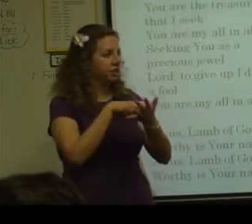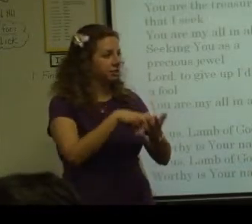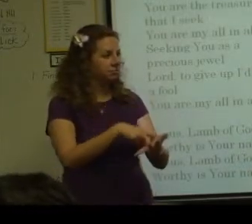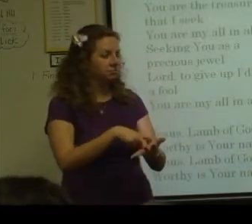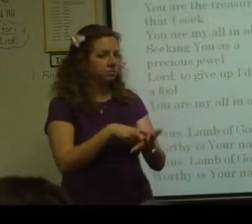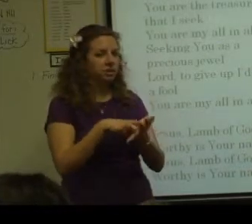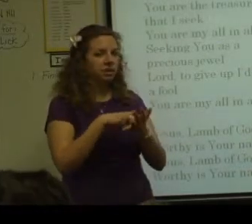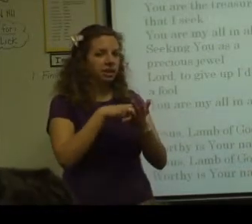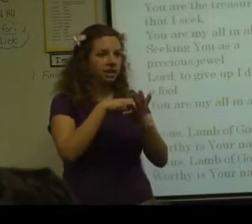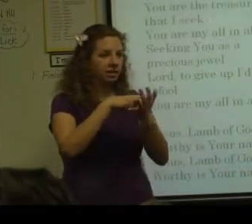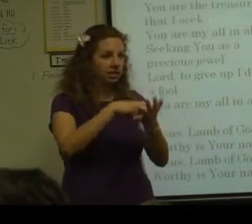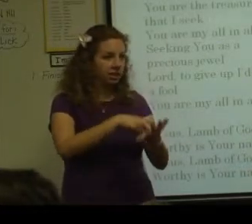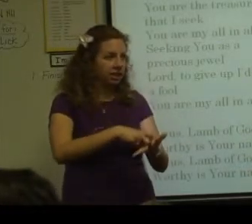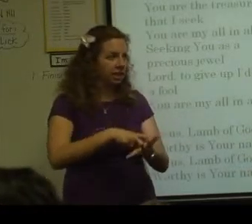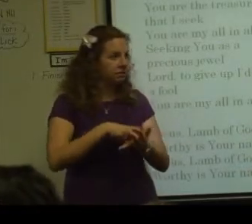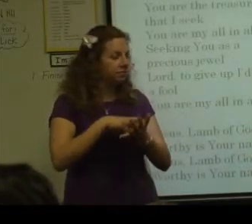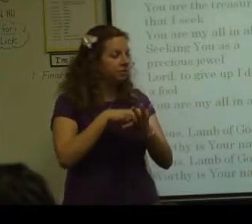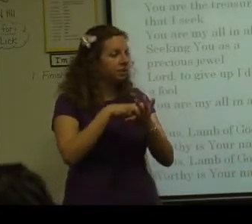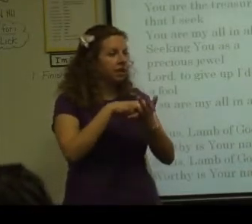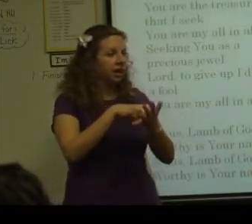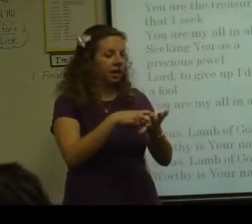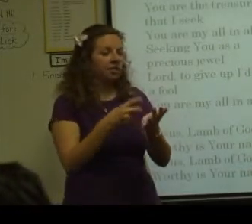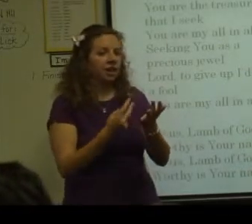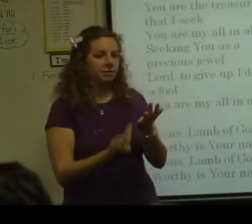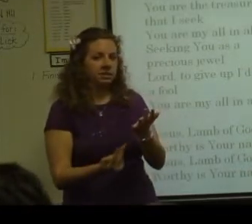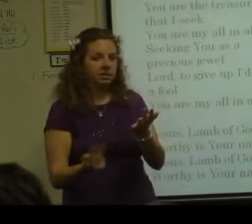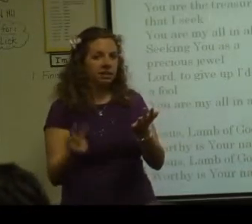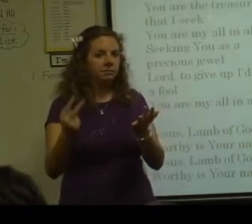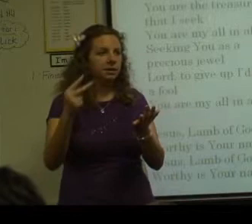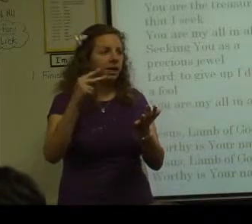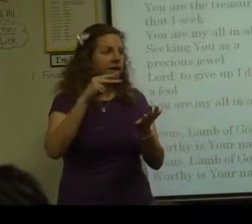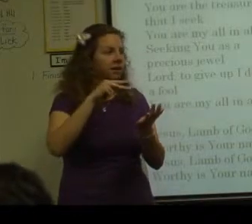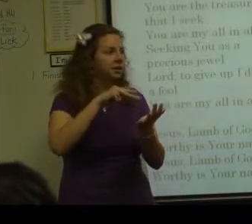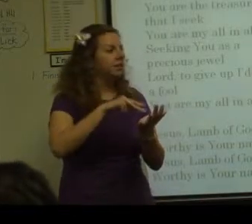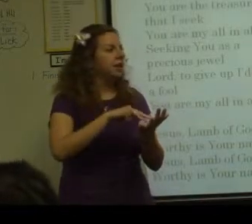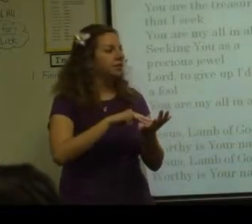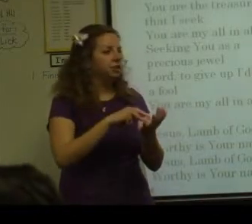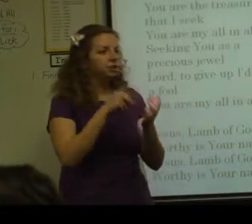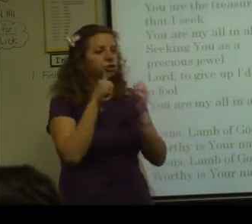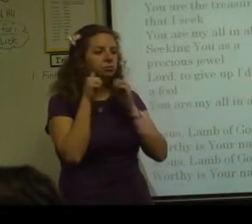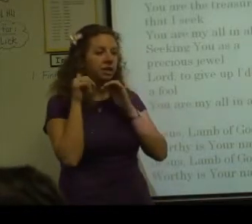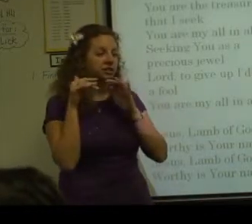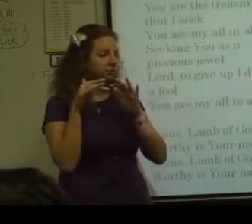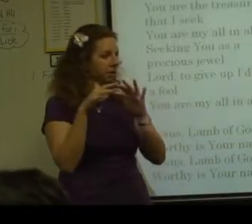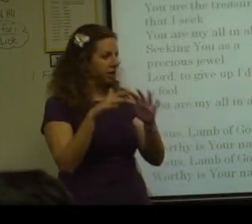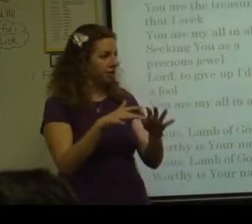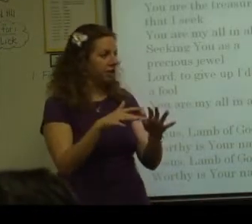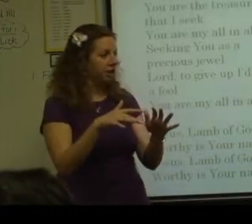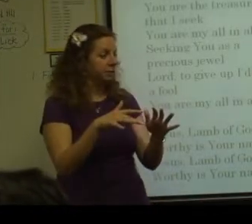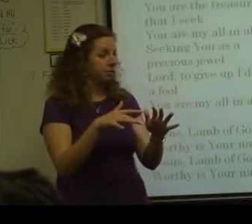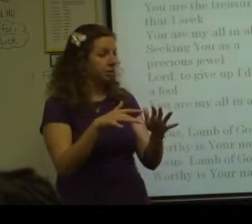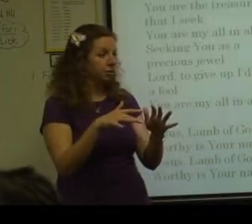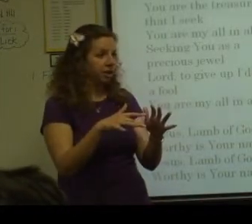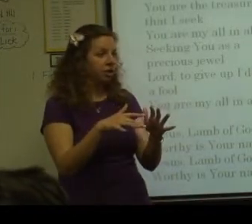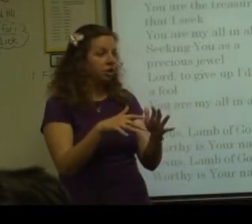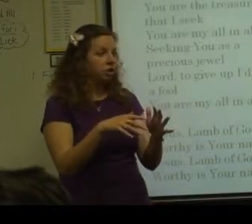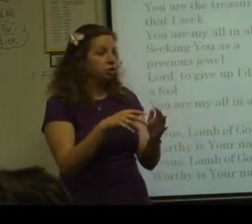this. Like kneeling, and then I would stand up again, and then you could do bless from there and explain that whole thing. You